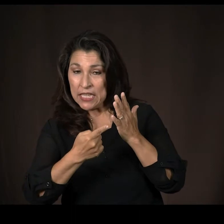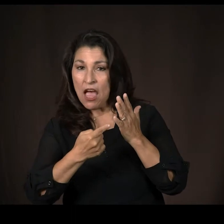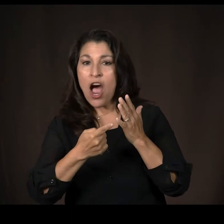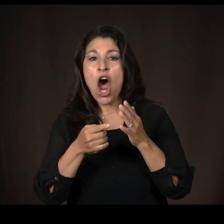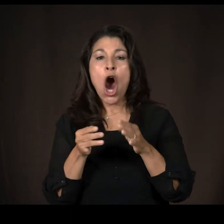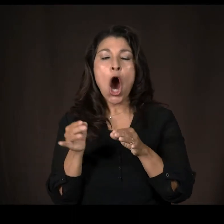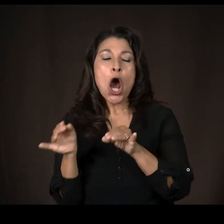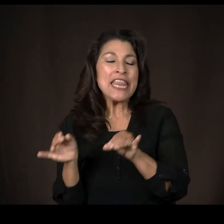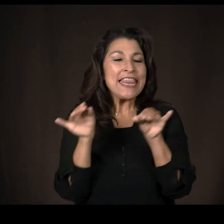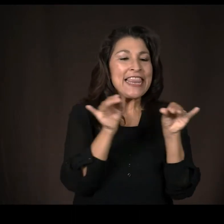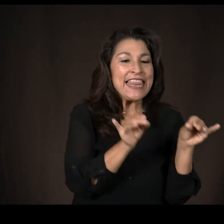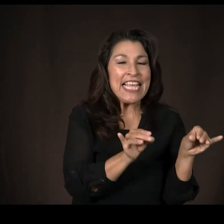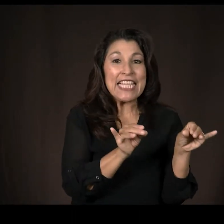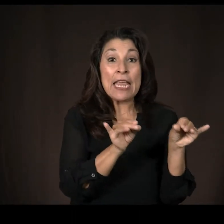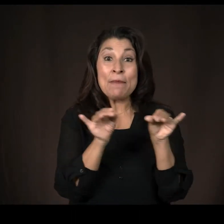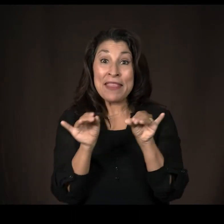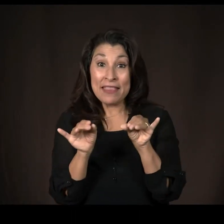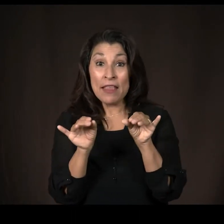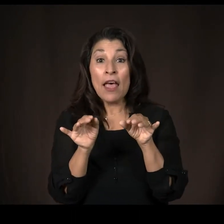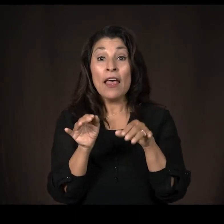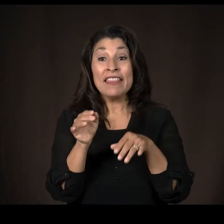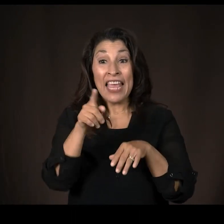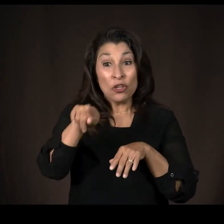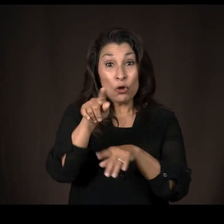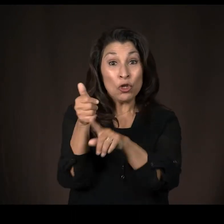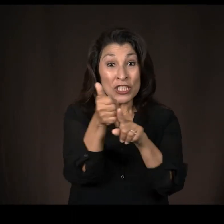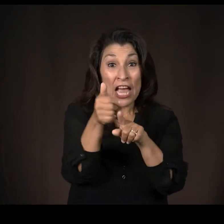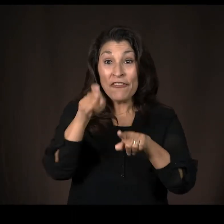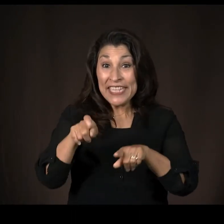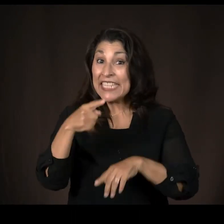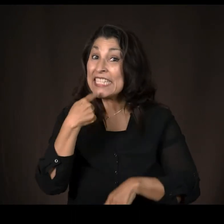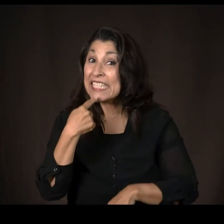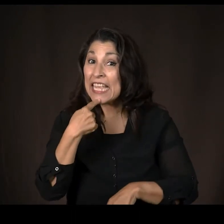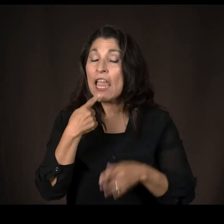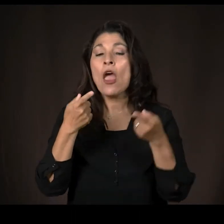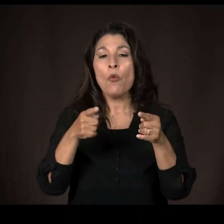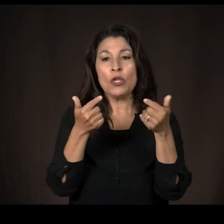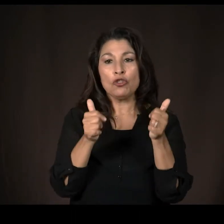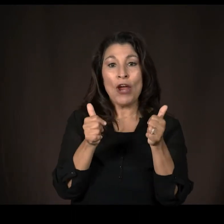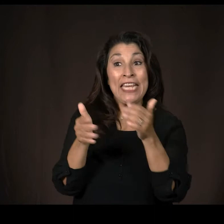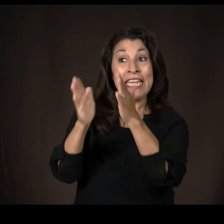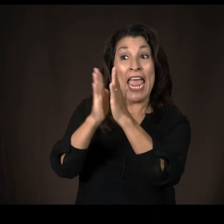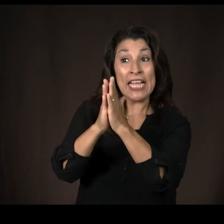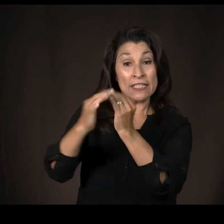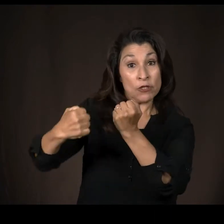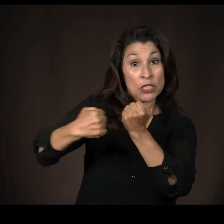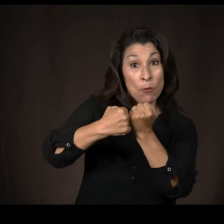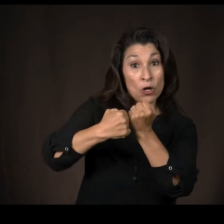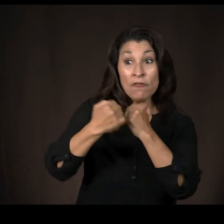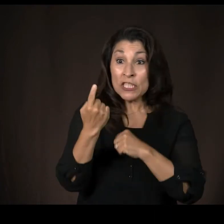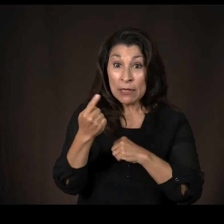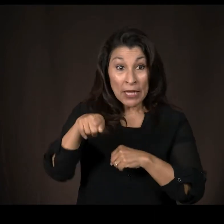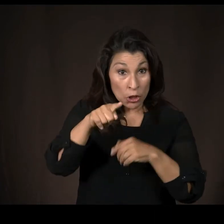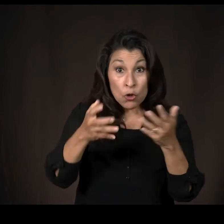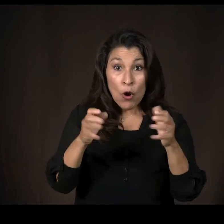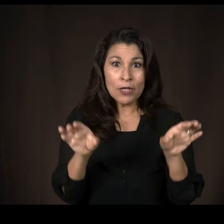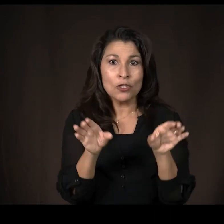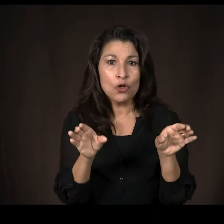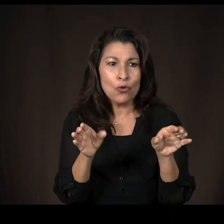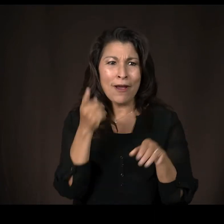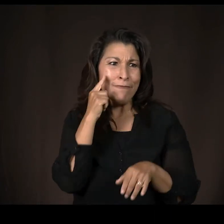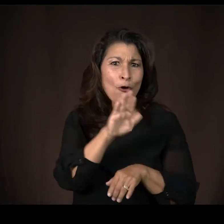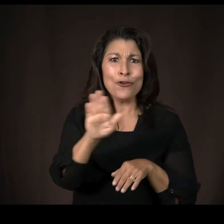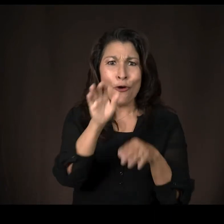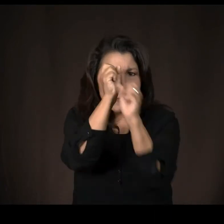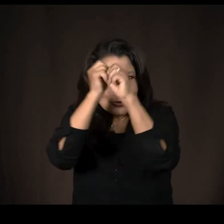are the same thing that you need to say when you're trying to enlist support for something you want to do, for